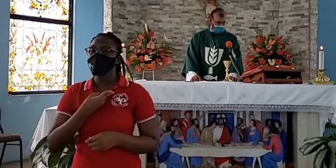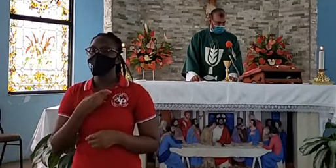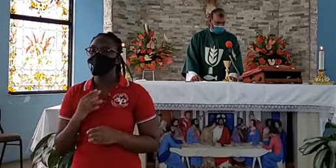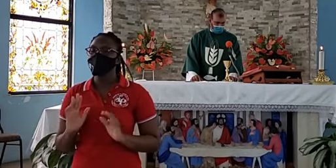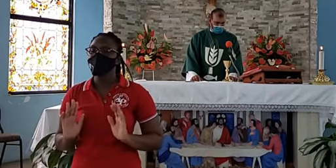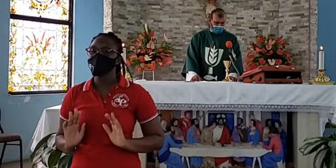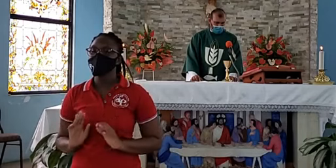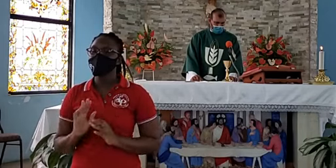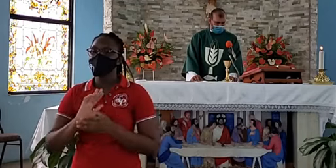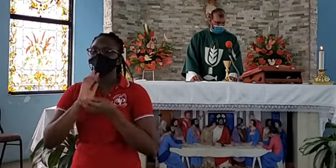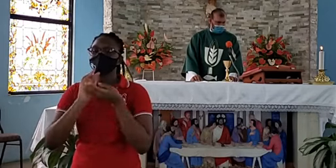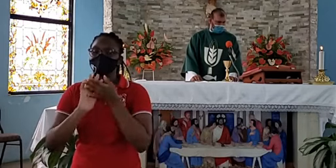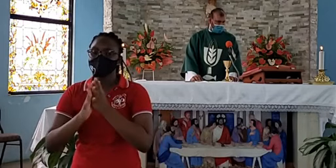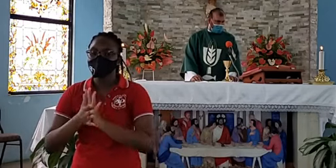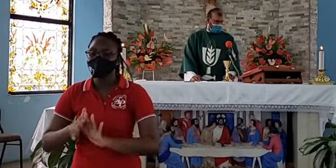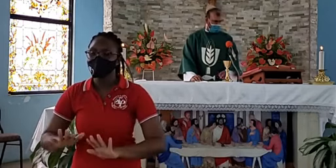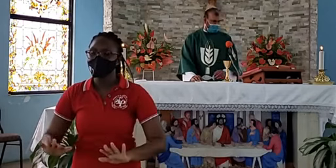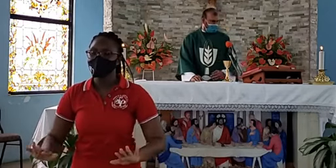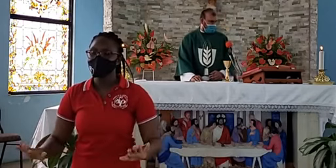Grant us